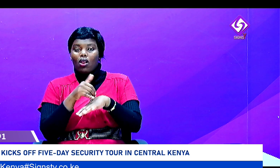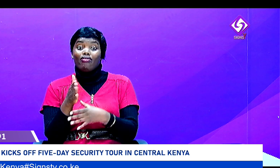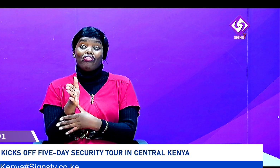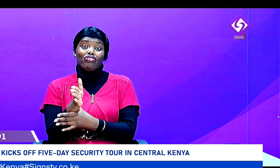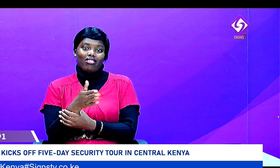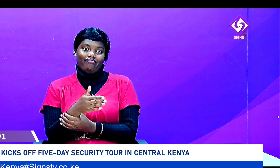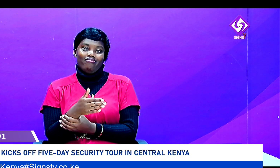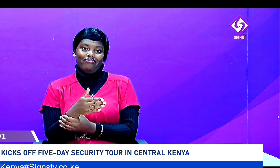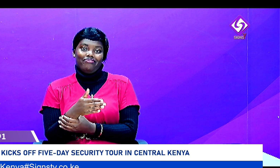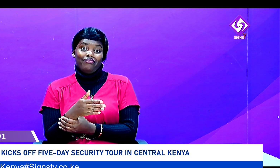and Nyeri on Thursday.